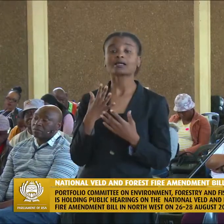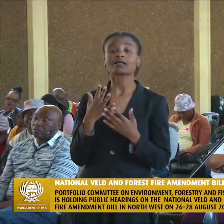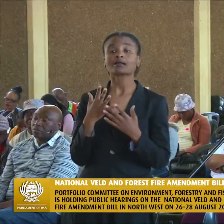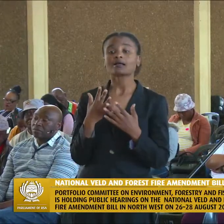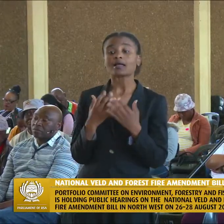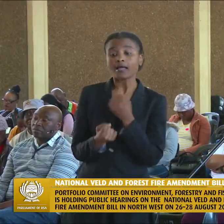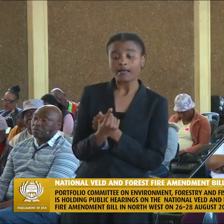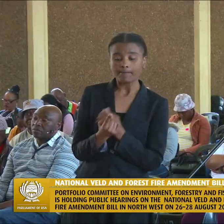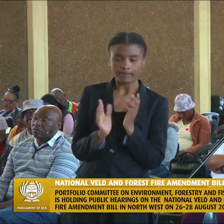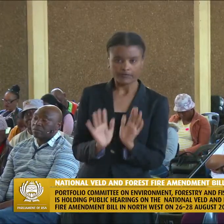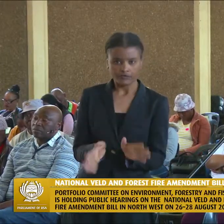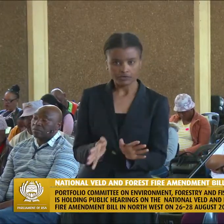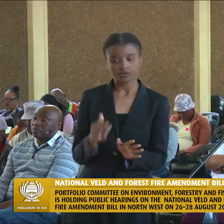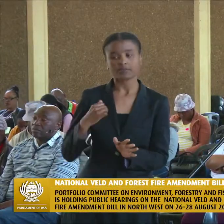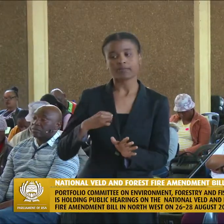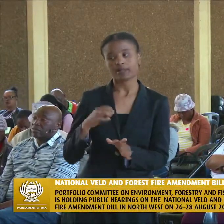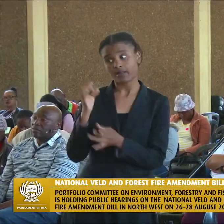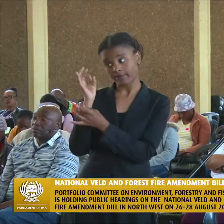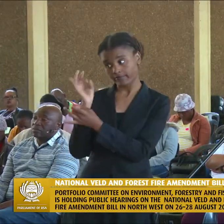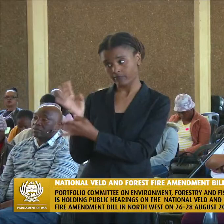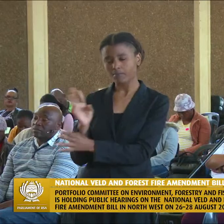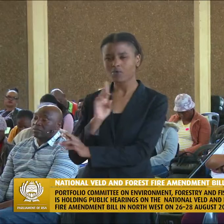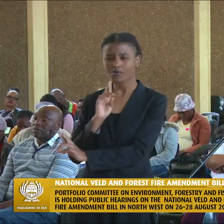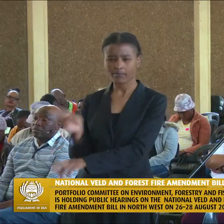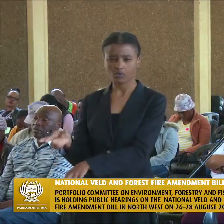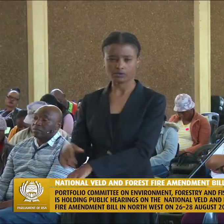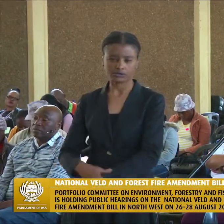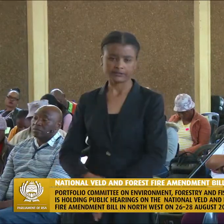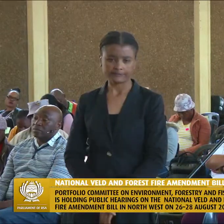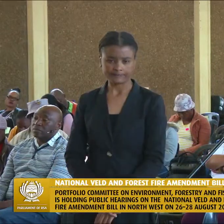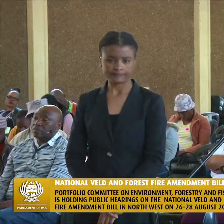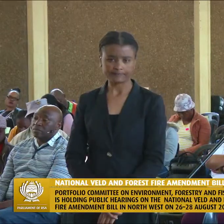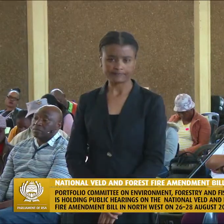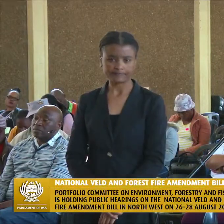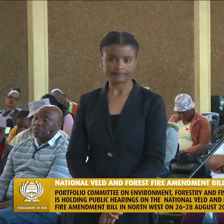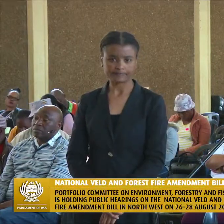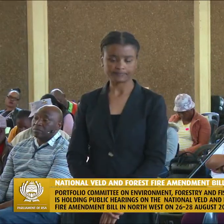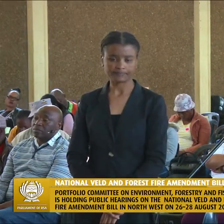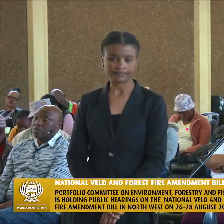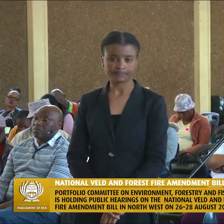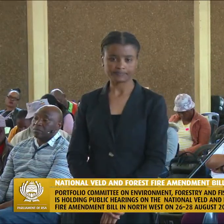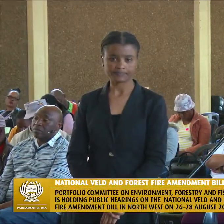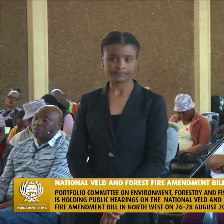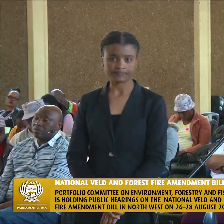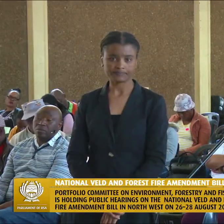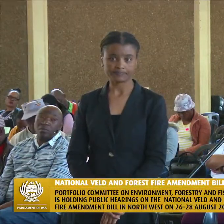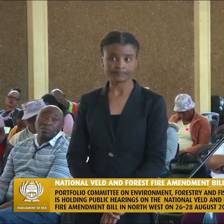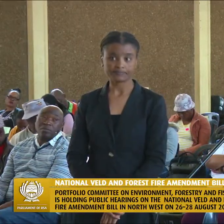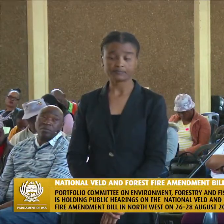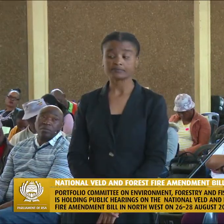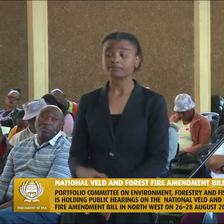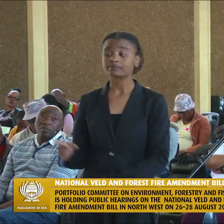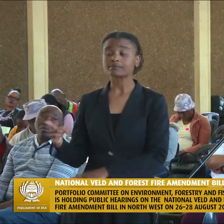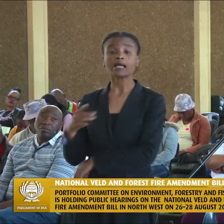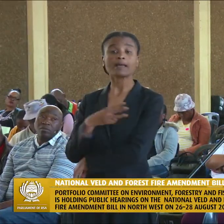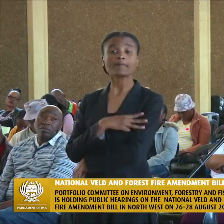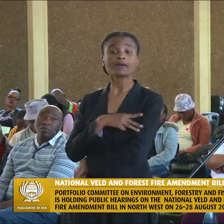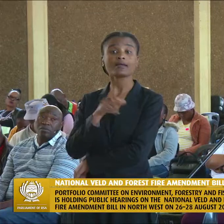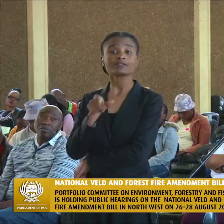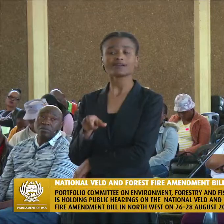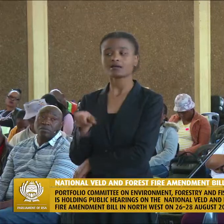we have reported that injuries to the municipality even the minister manager and responder